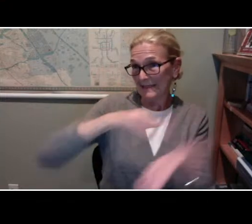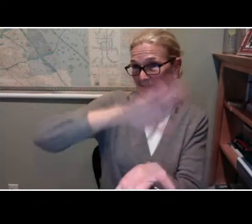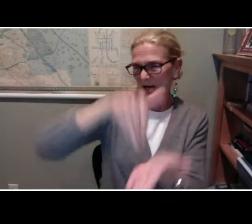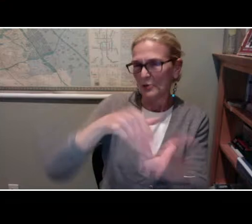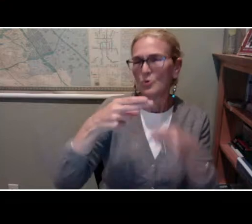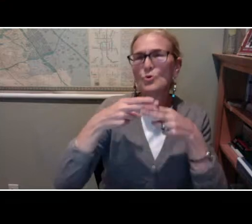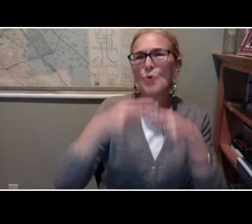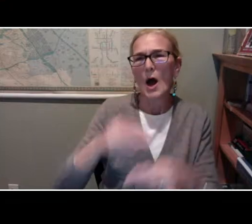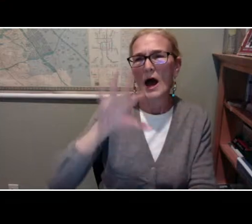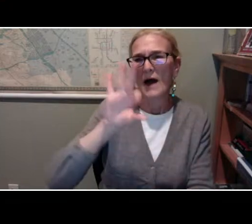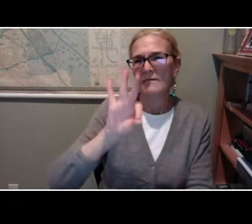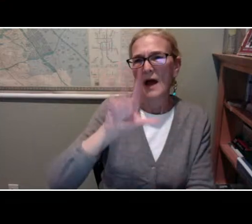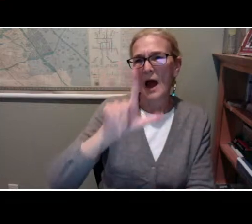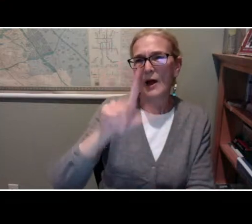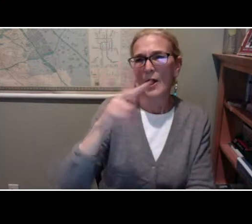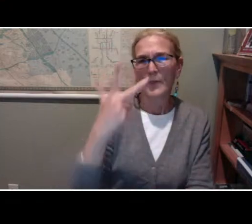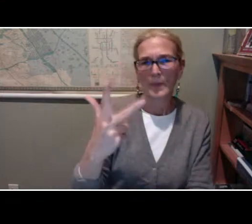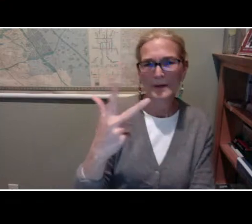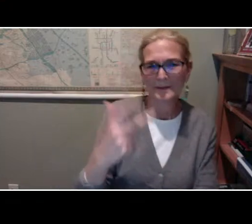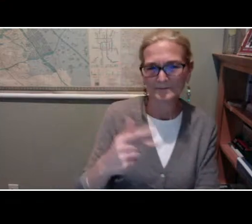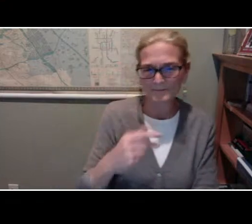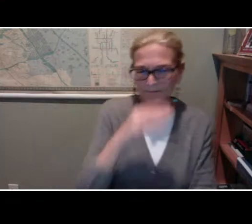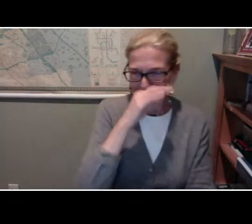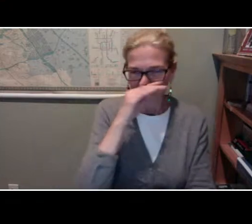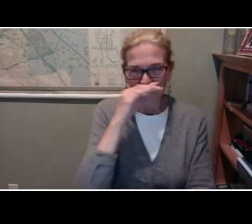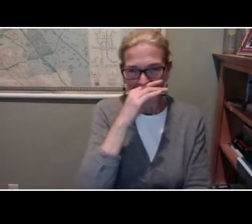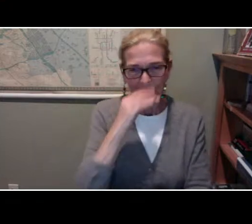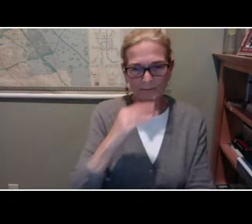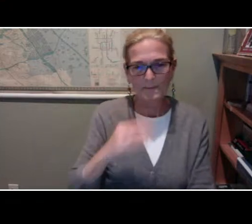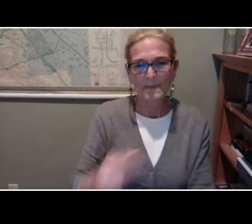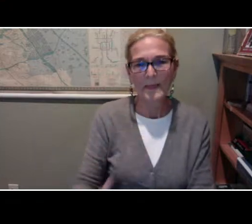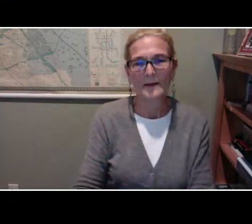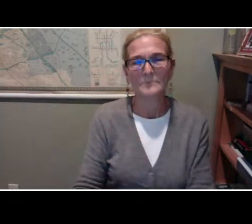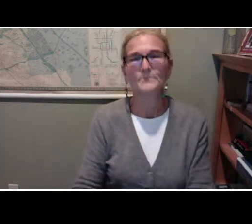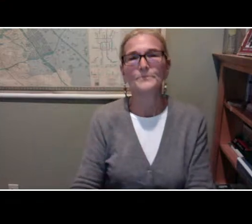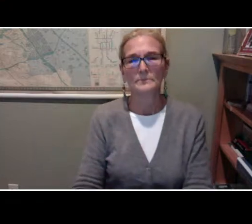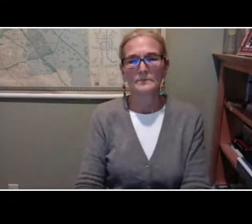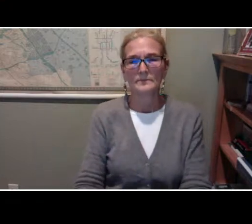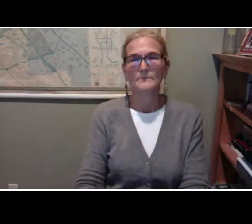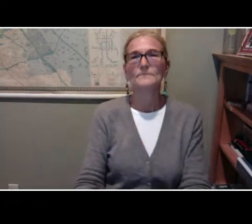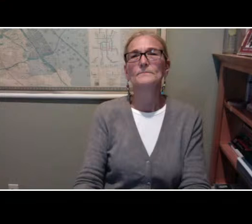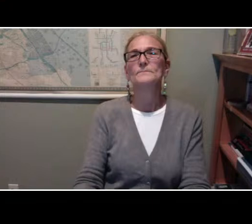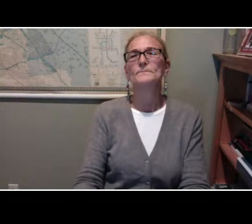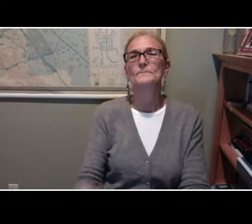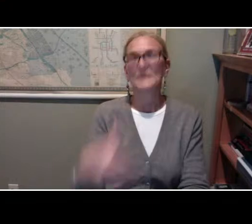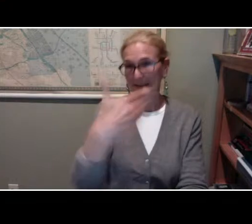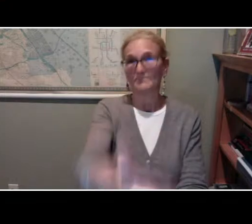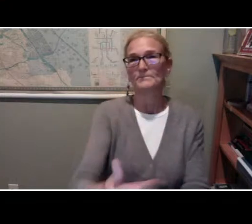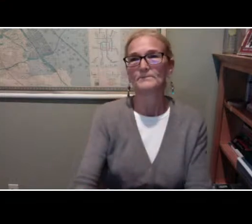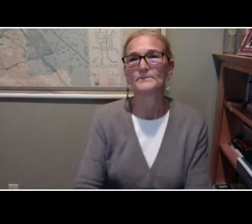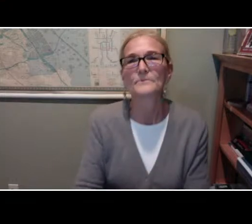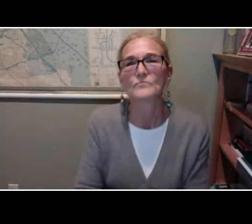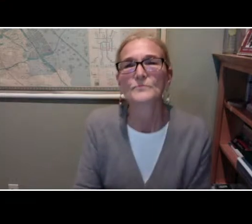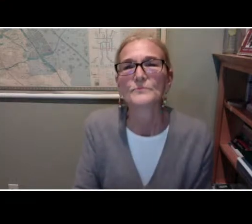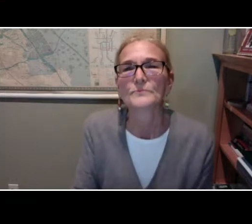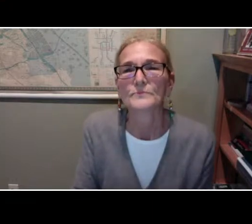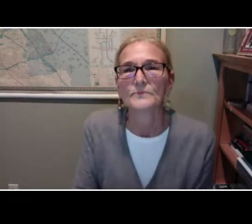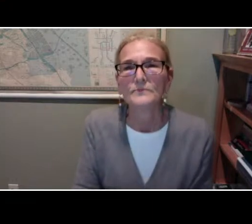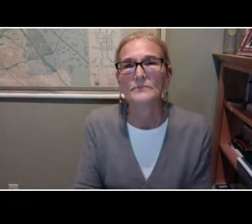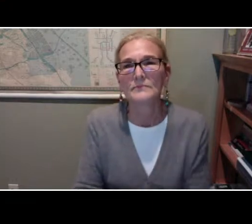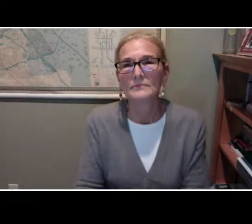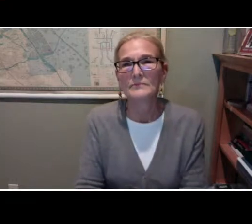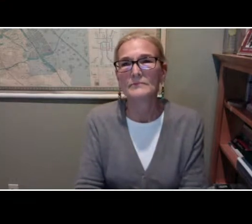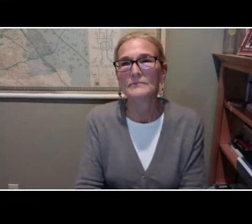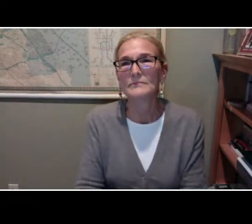And what comments do they have about their experience? If you remember the FL3, Family Leadership and Language and